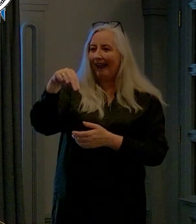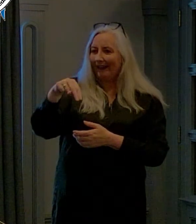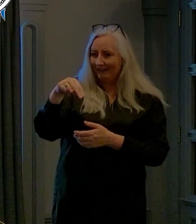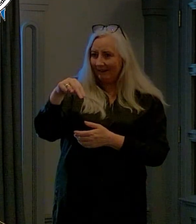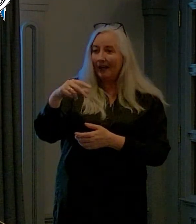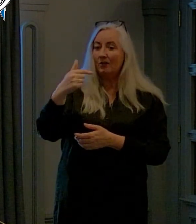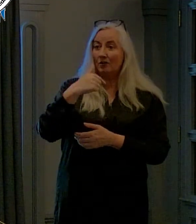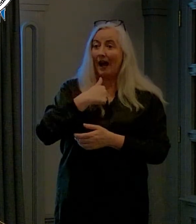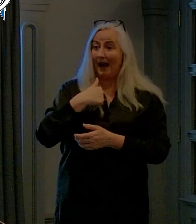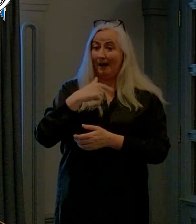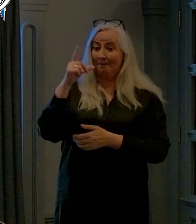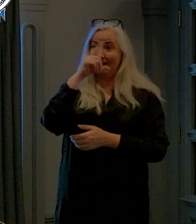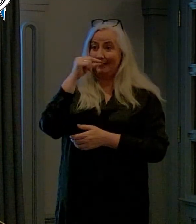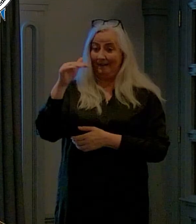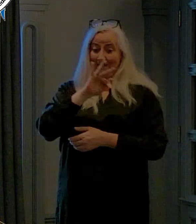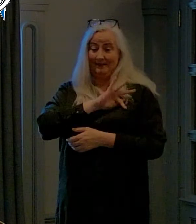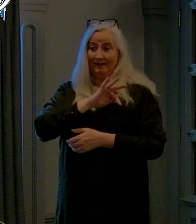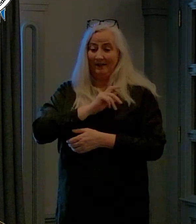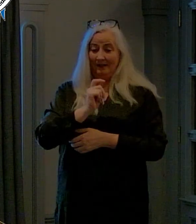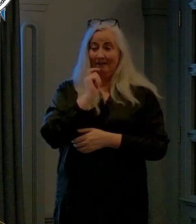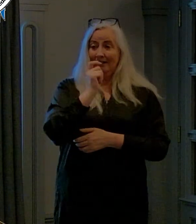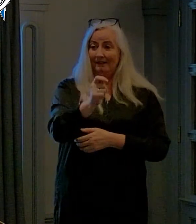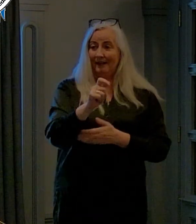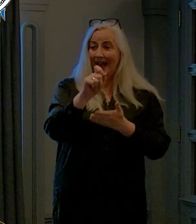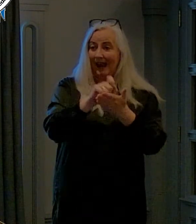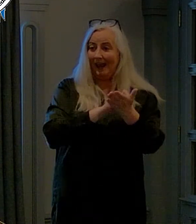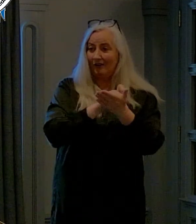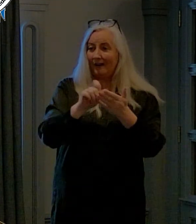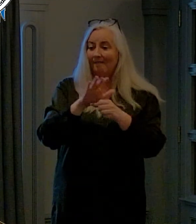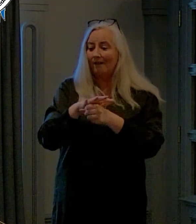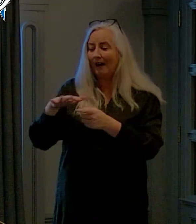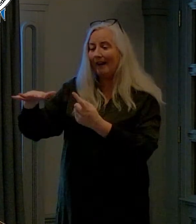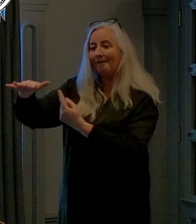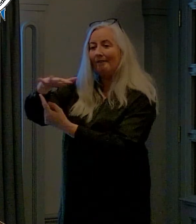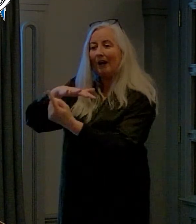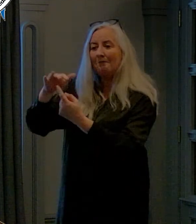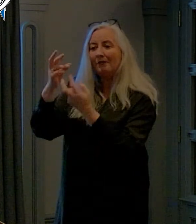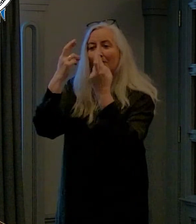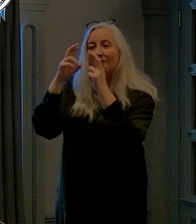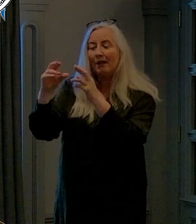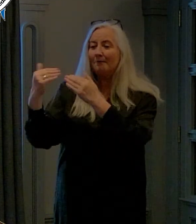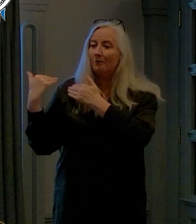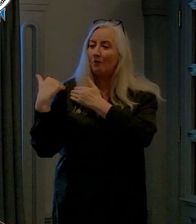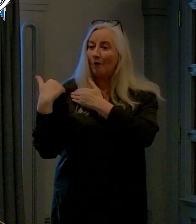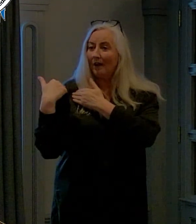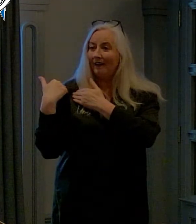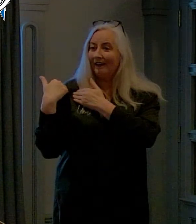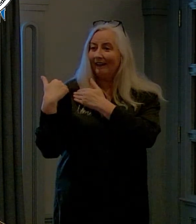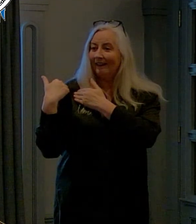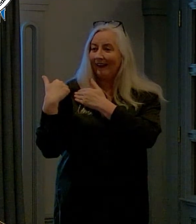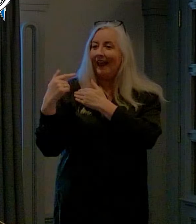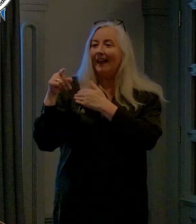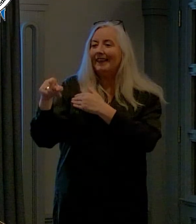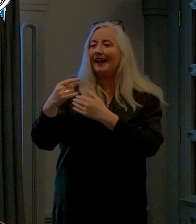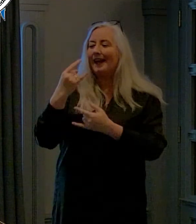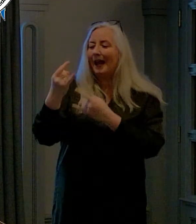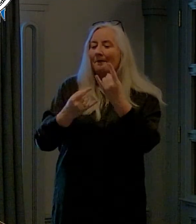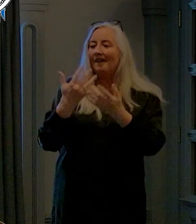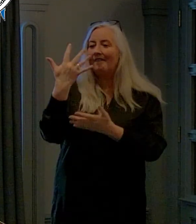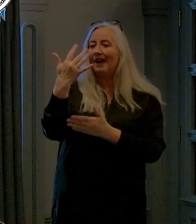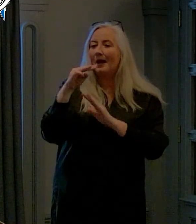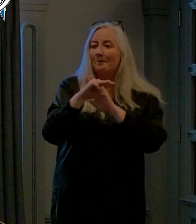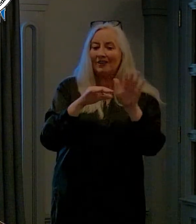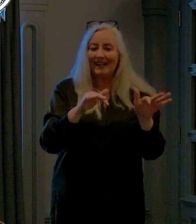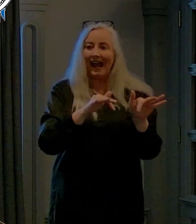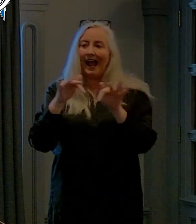myself forward for election to the environmental rep role, and those elections happened about 5 months after the